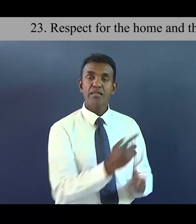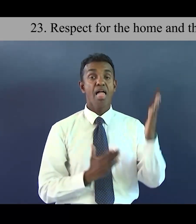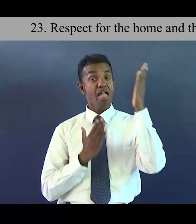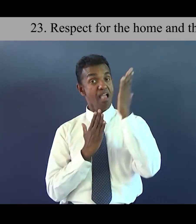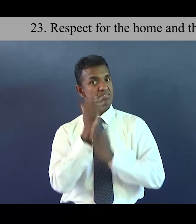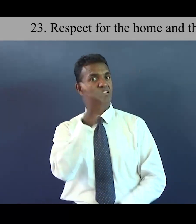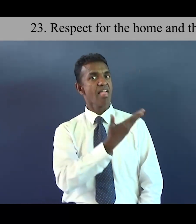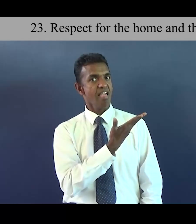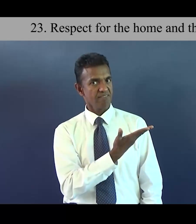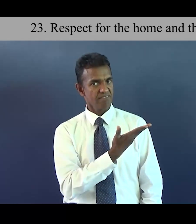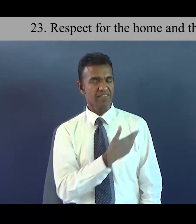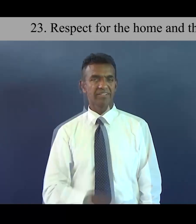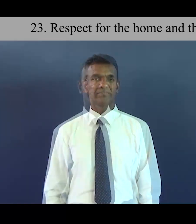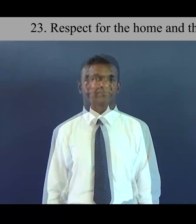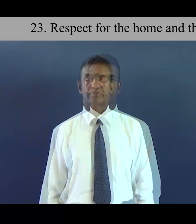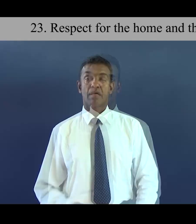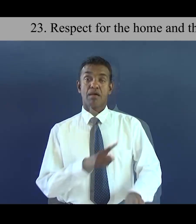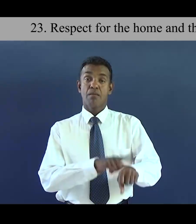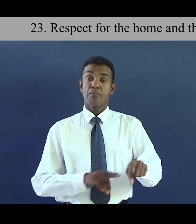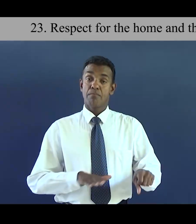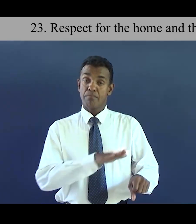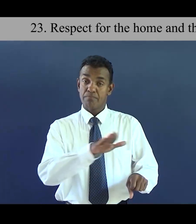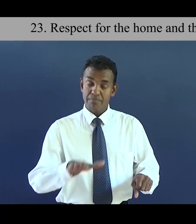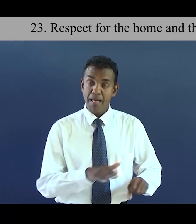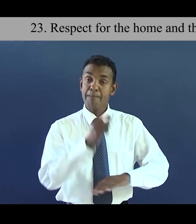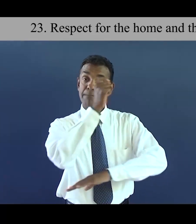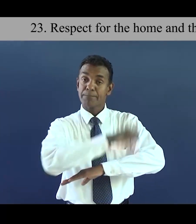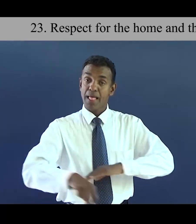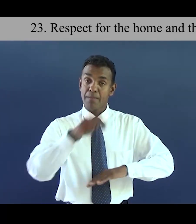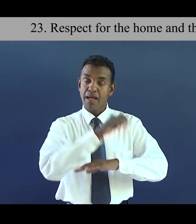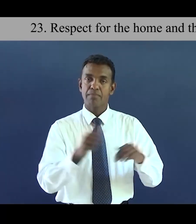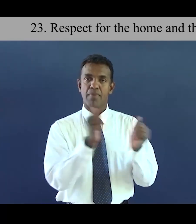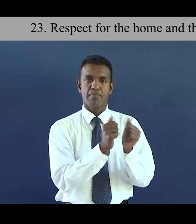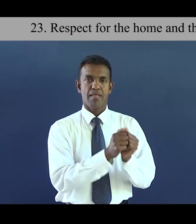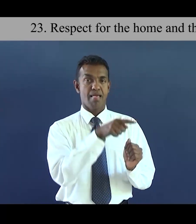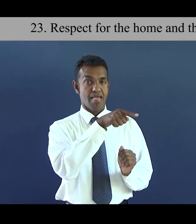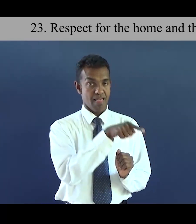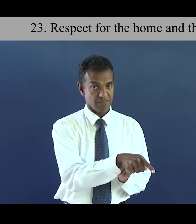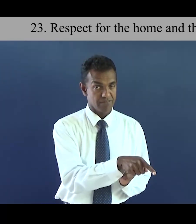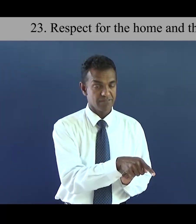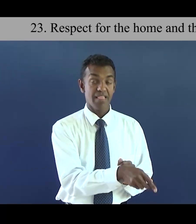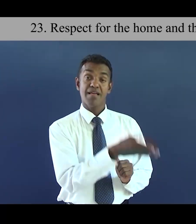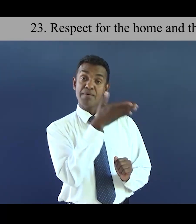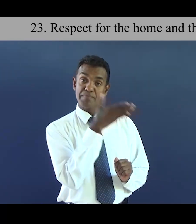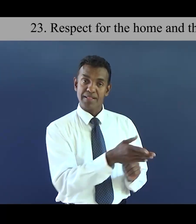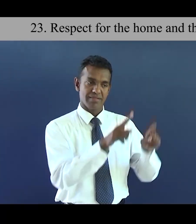Countries will provide support to disabled people to help bring up